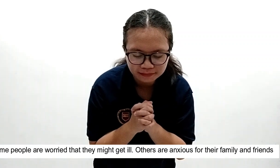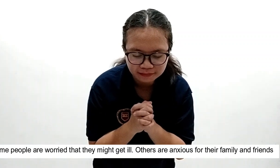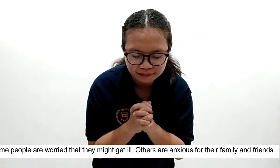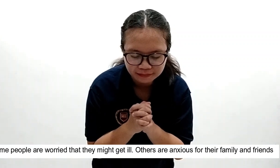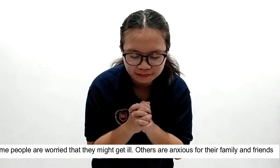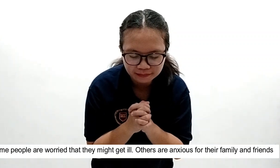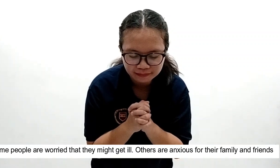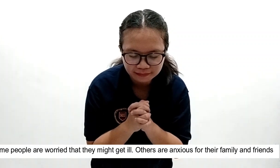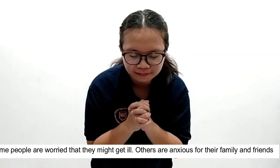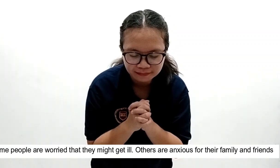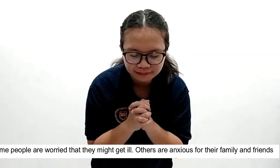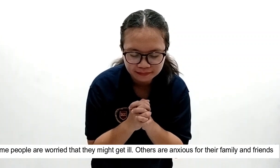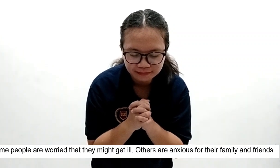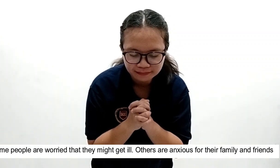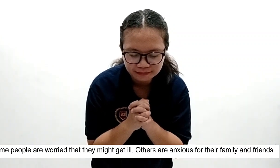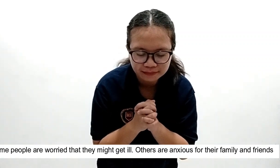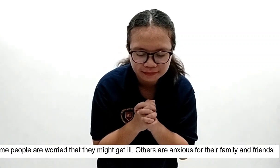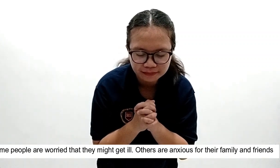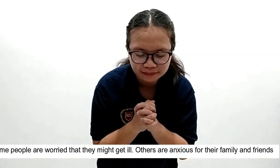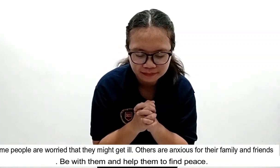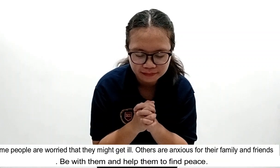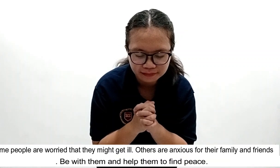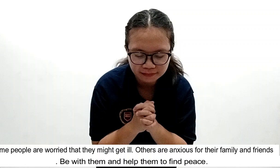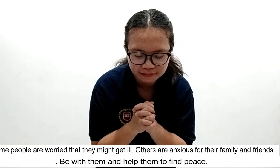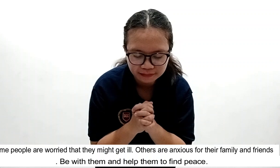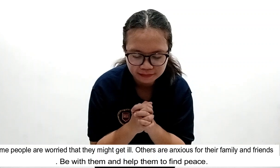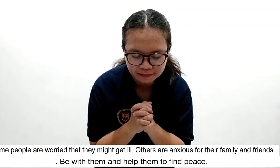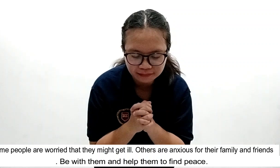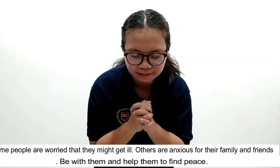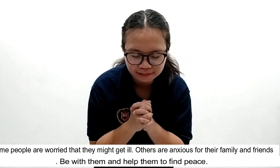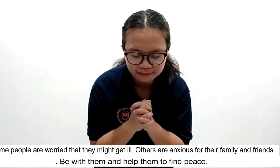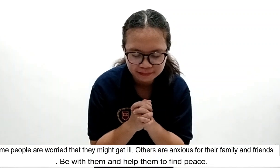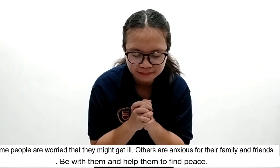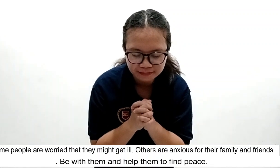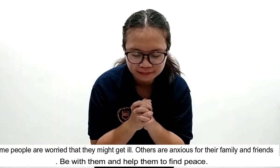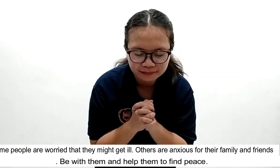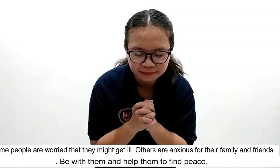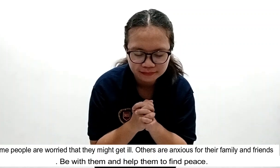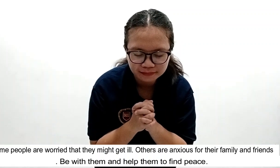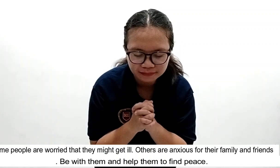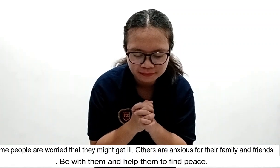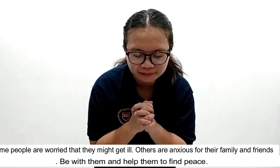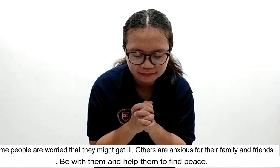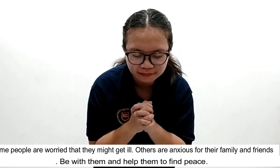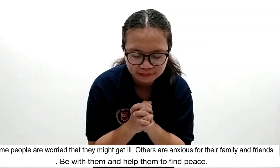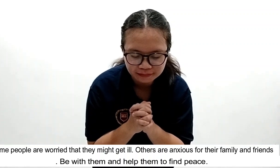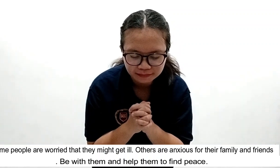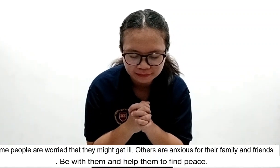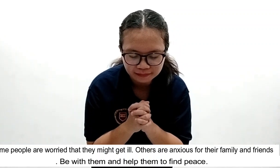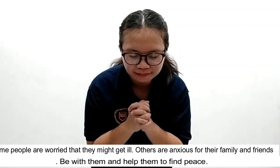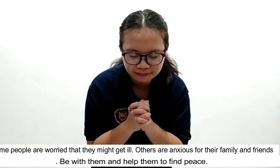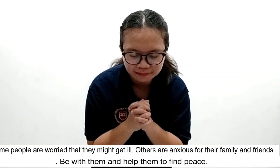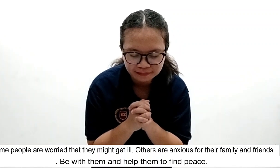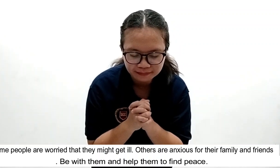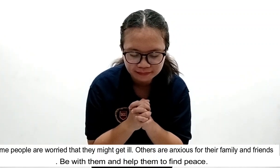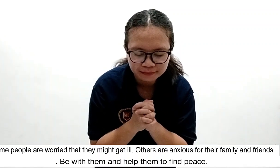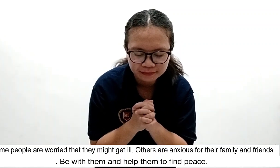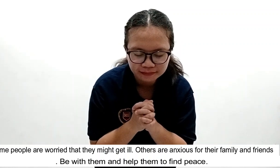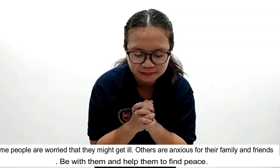others are anxious for their family and friends be with them Lord and help